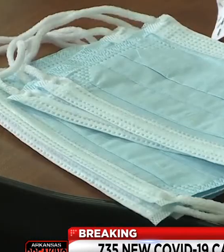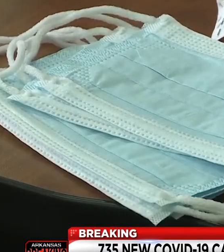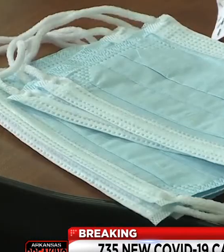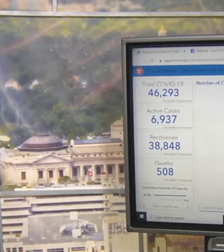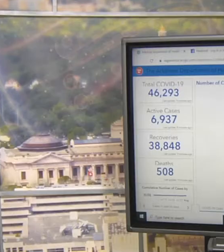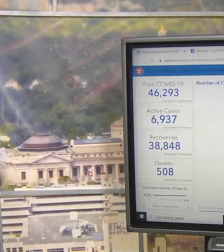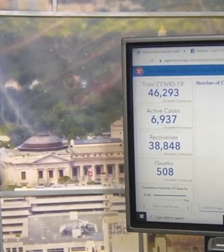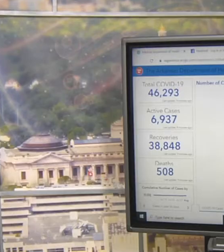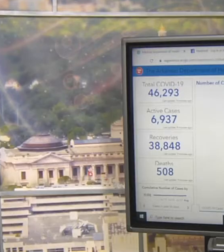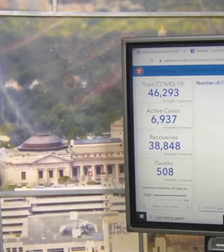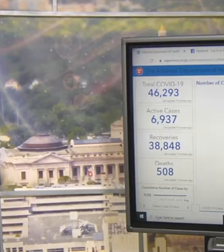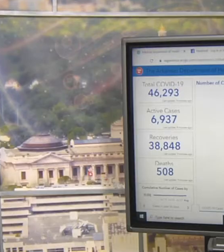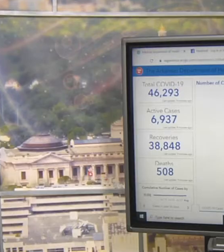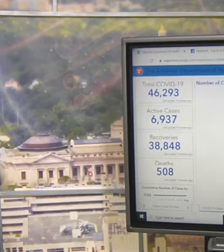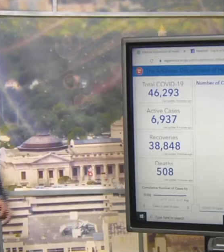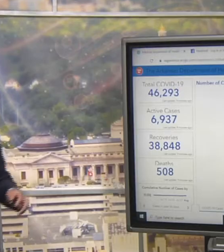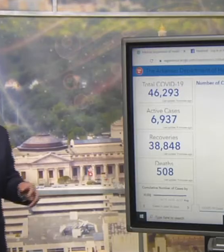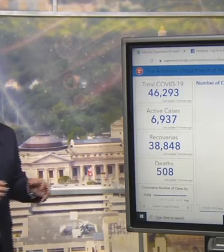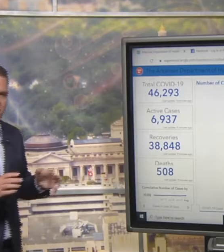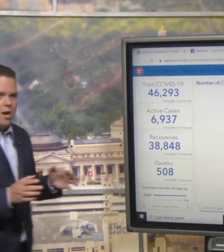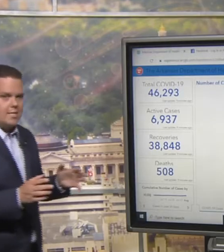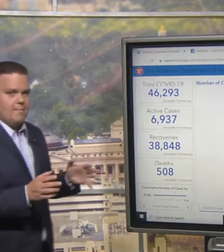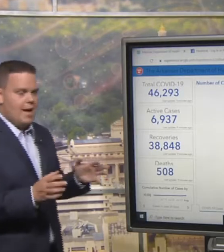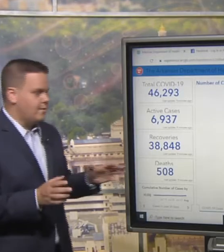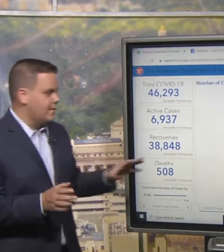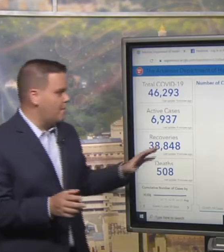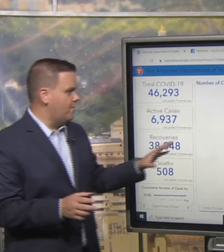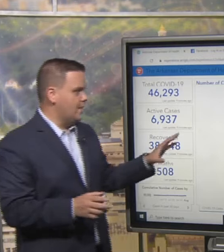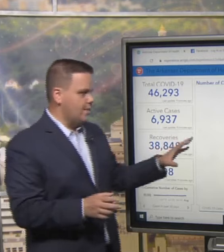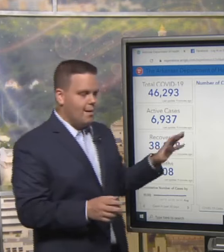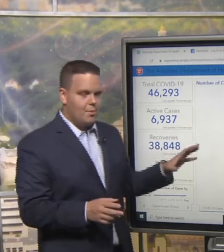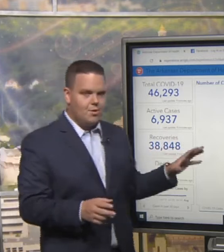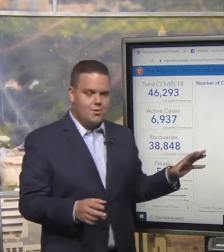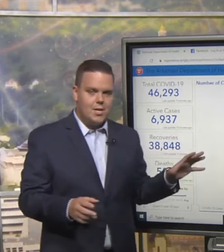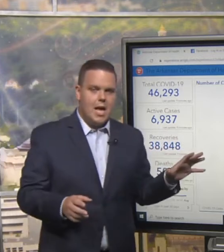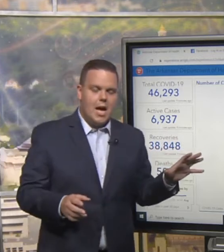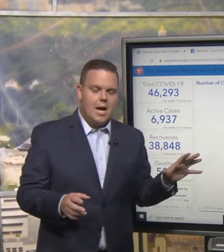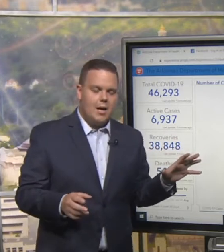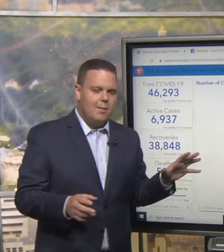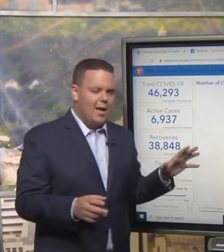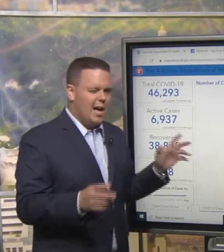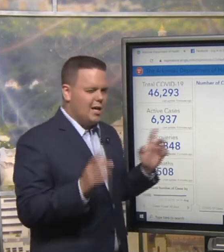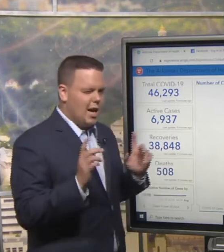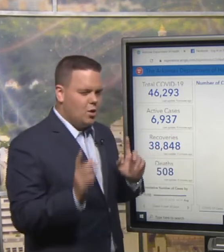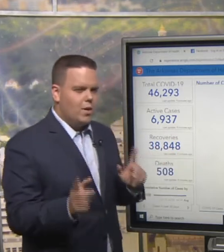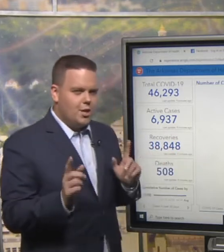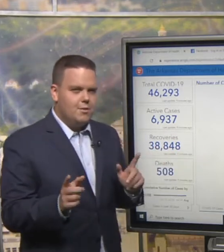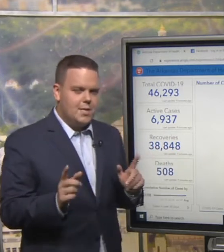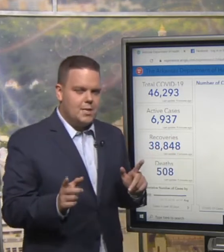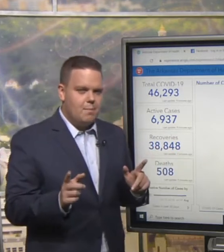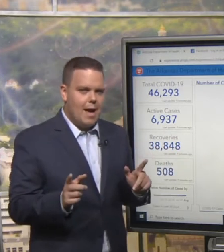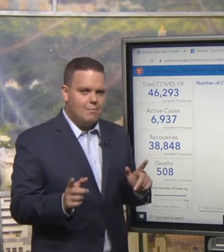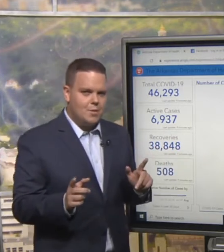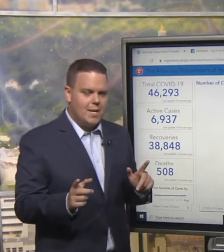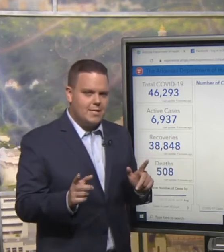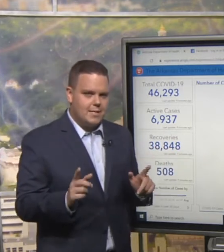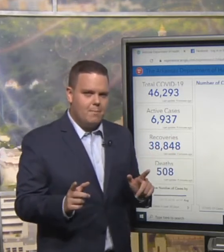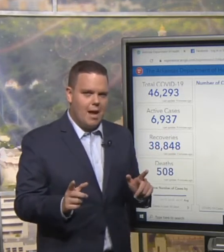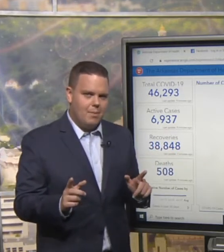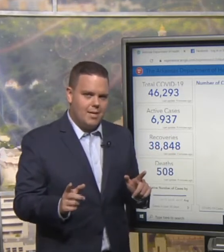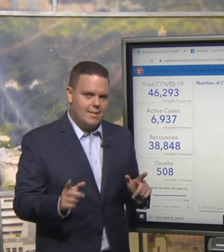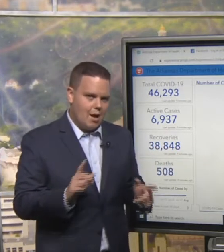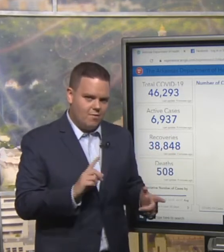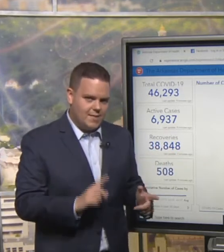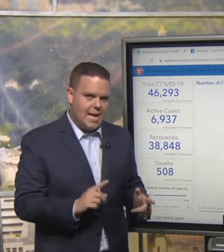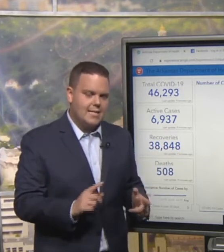broadcast regarding COVID-19, I briefly talked about some of these numbers. I don't want to use this map just because this